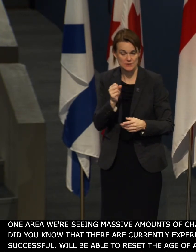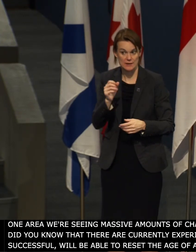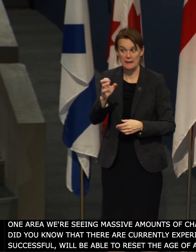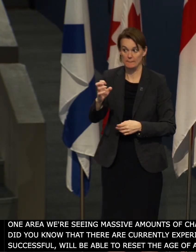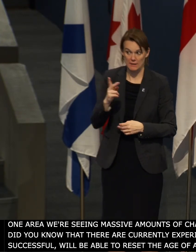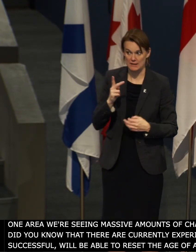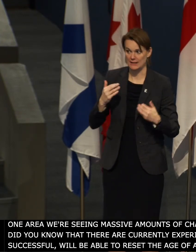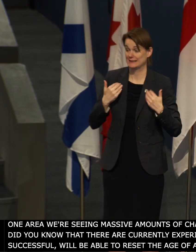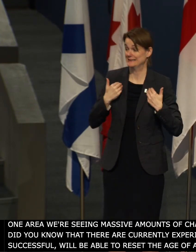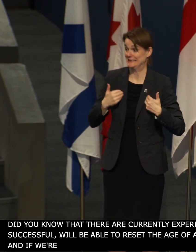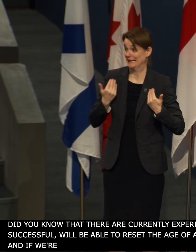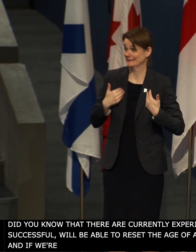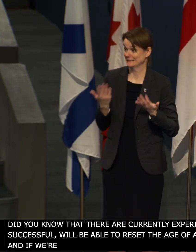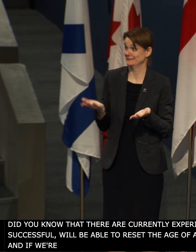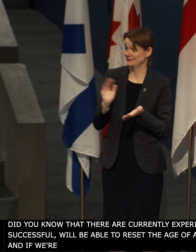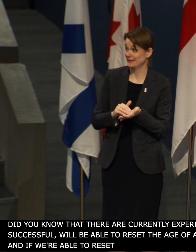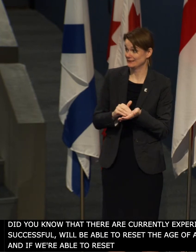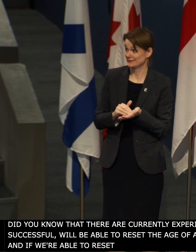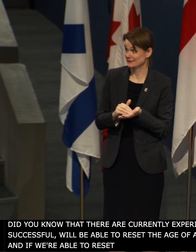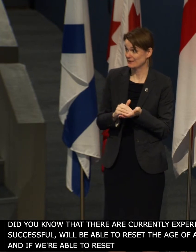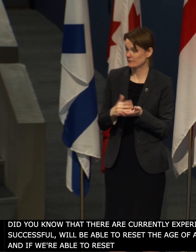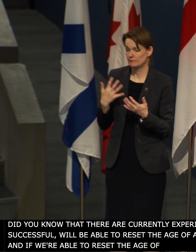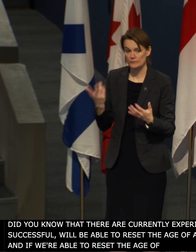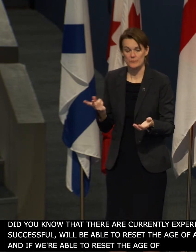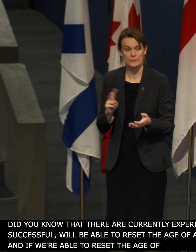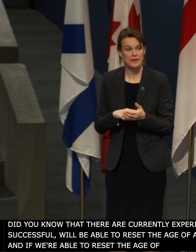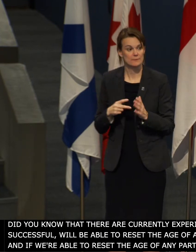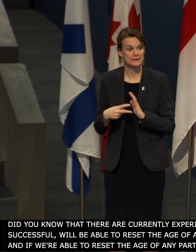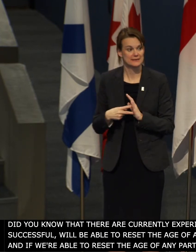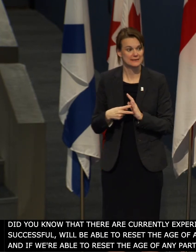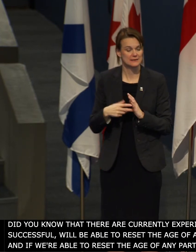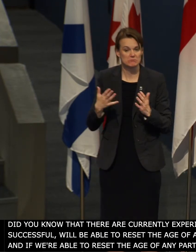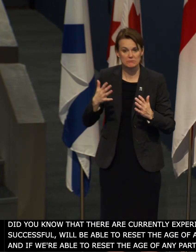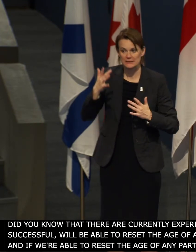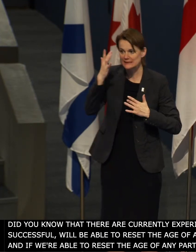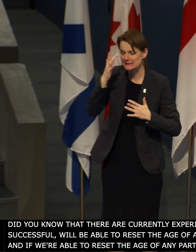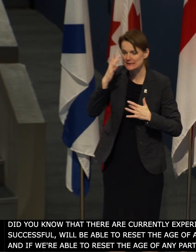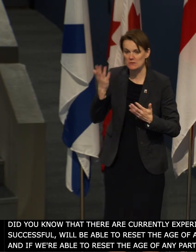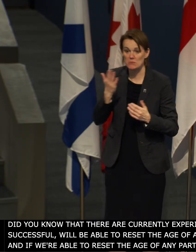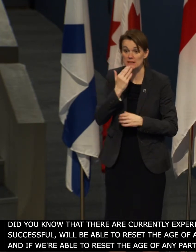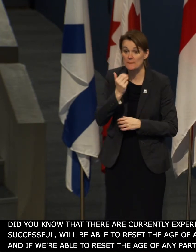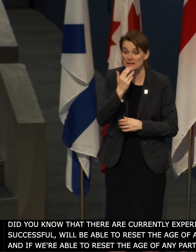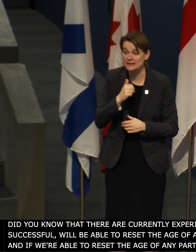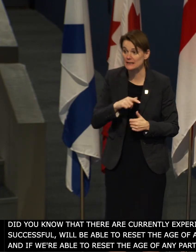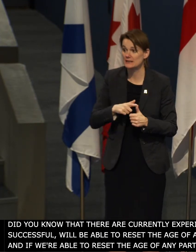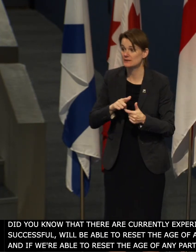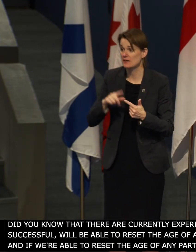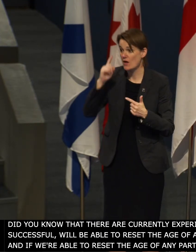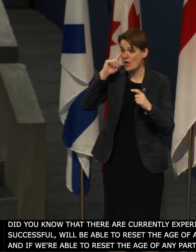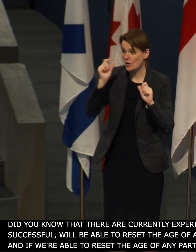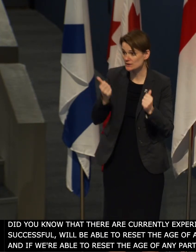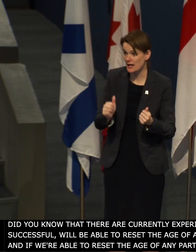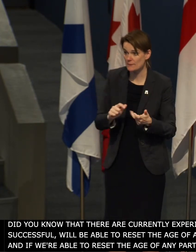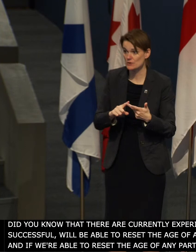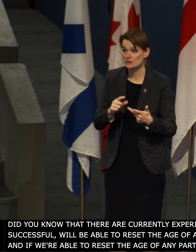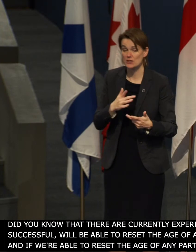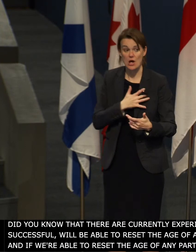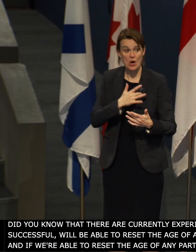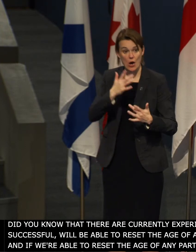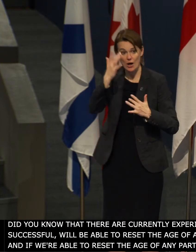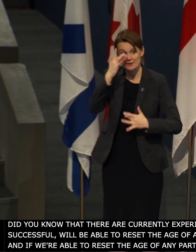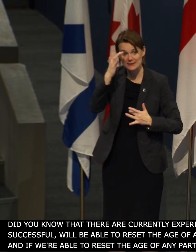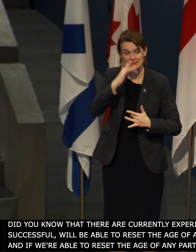we're able to reset the age of any part of the human body, diseases like diabetes, Alzheimer's, heart